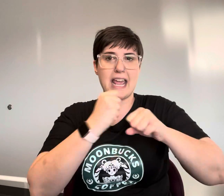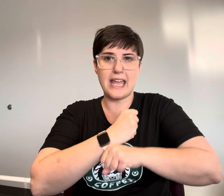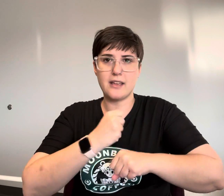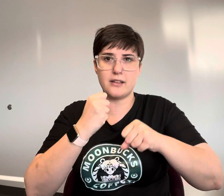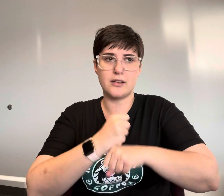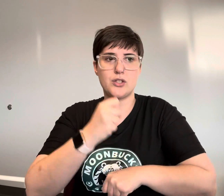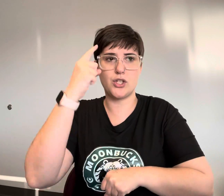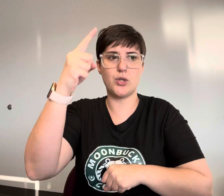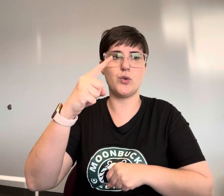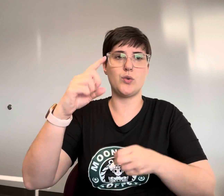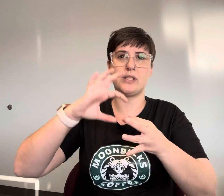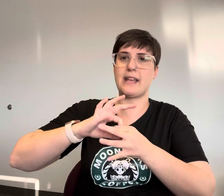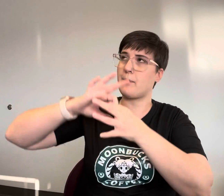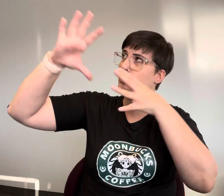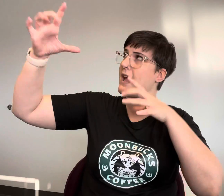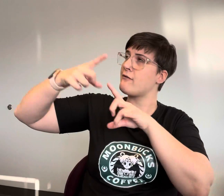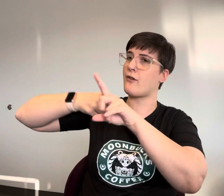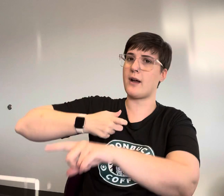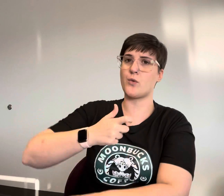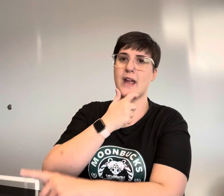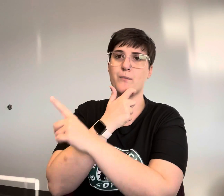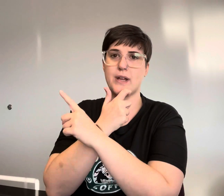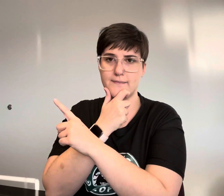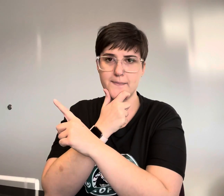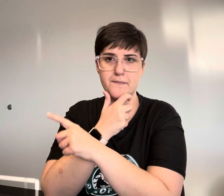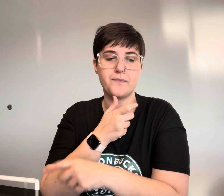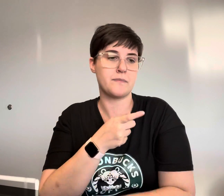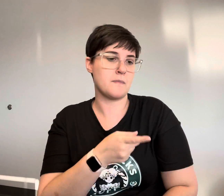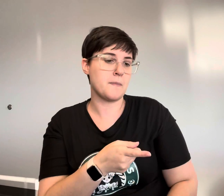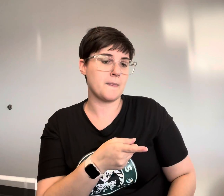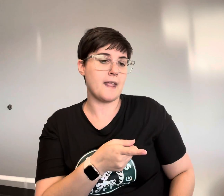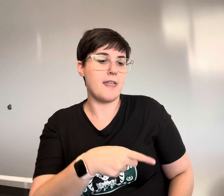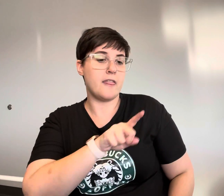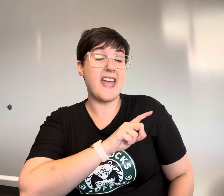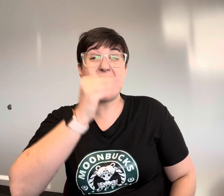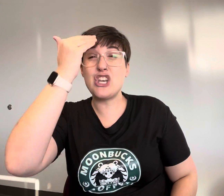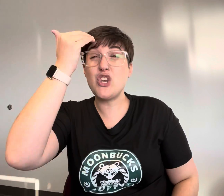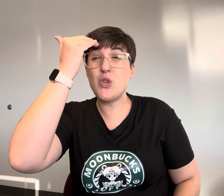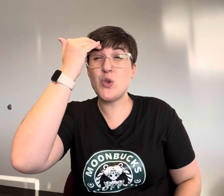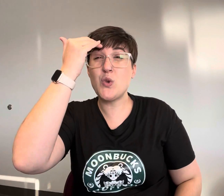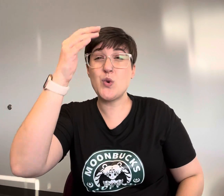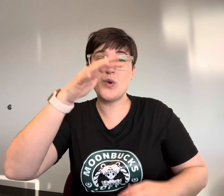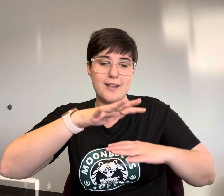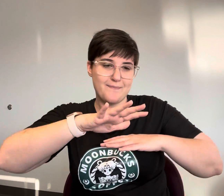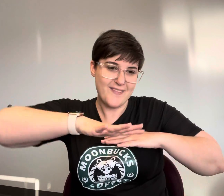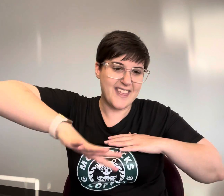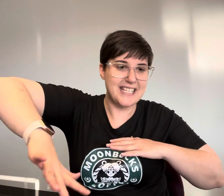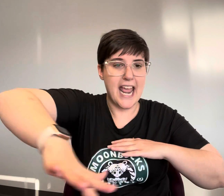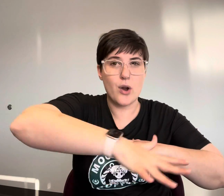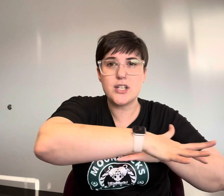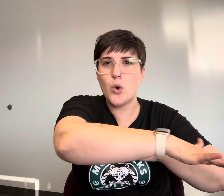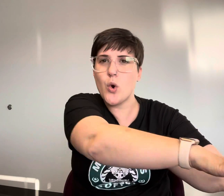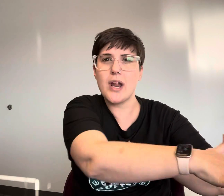fighting to separate from Great Britain, they knew the territory